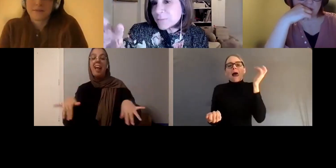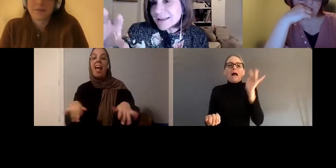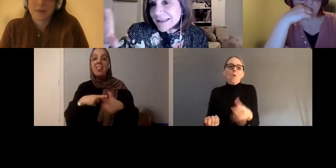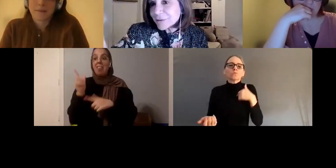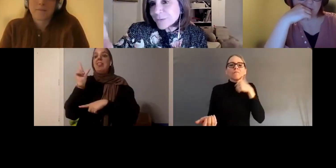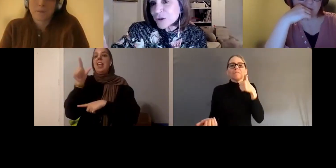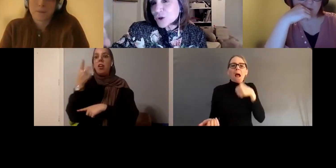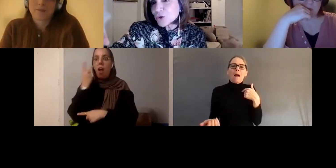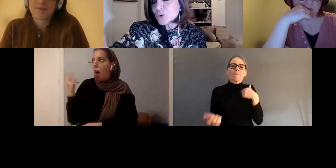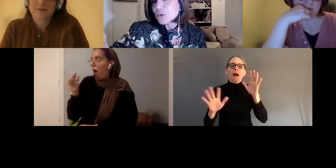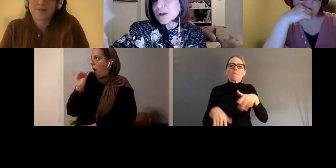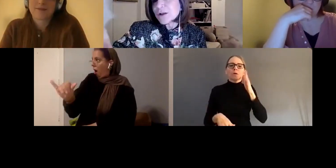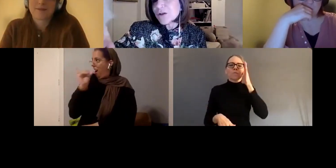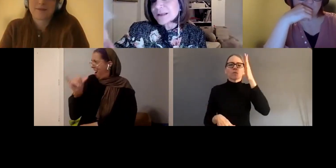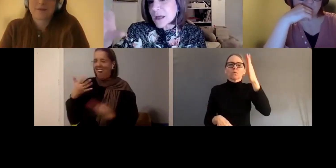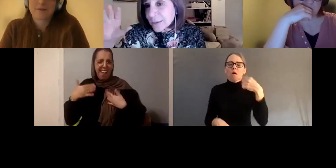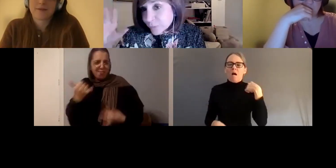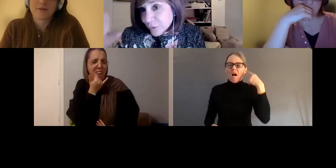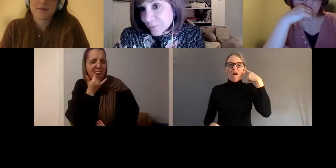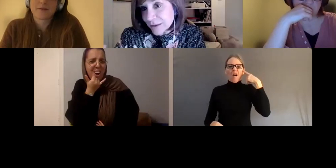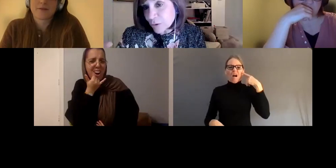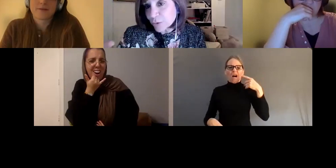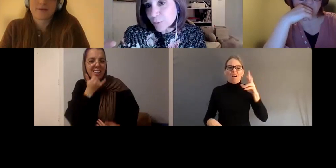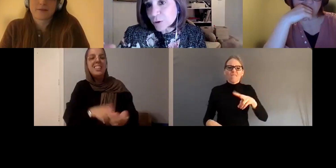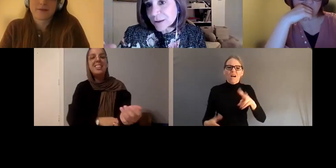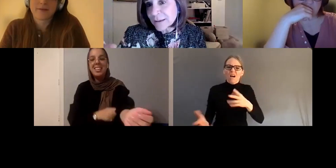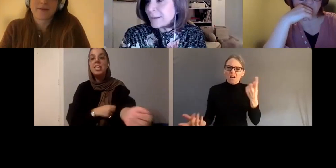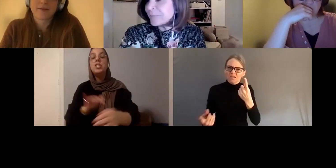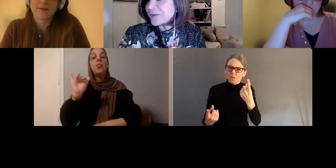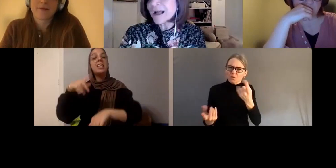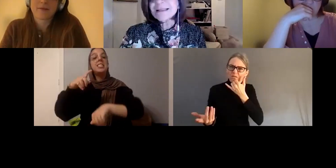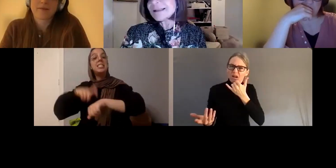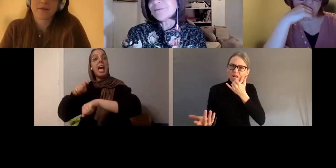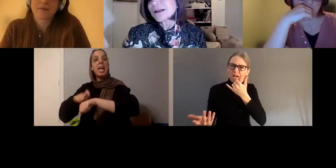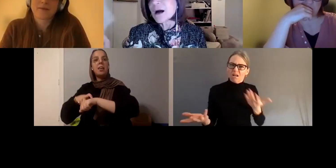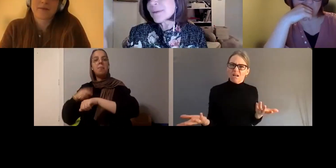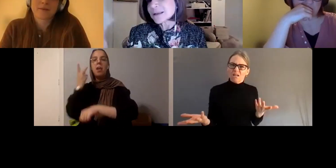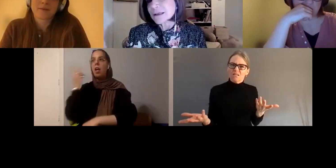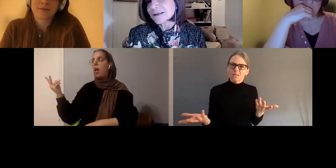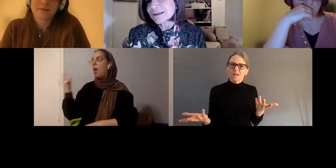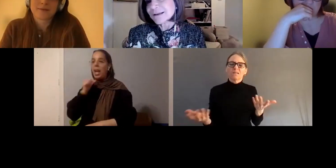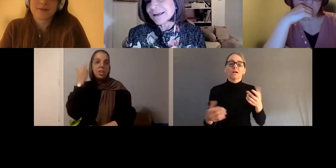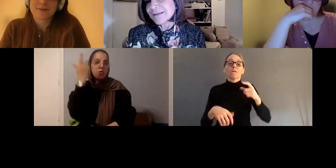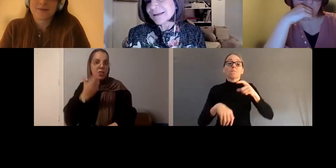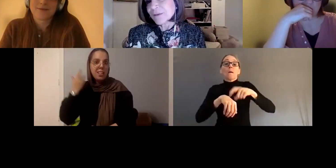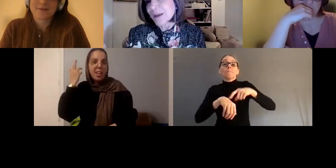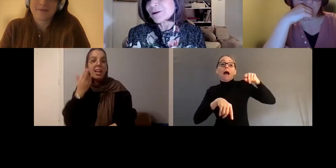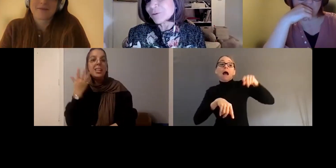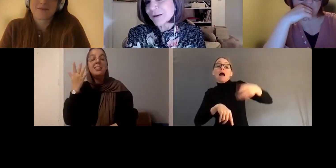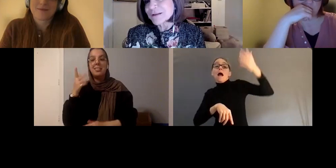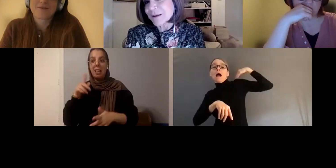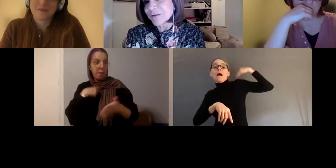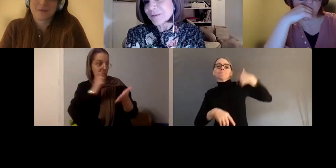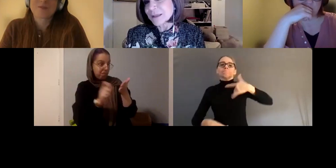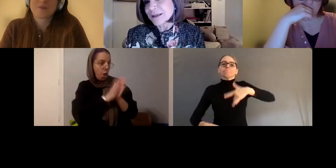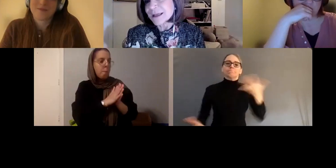put myself into that time frame as I wrote the book, that I didn't even comment on it in the